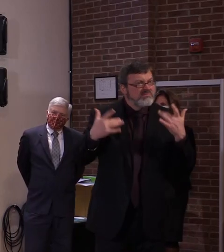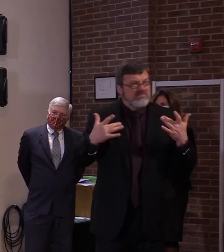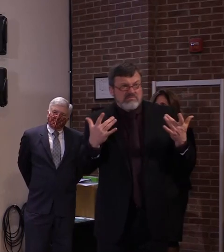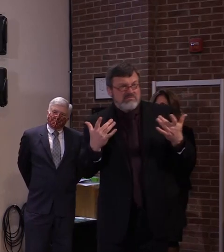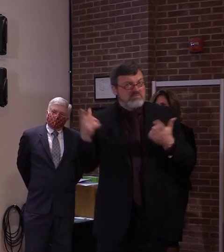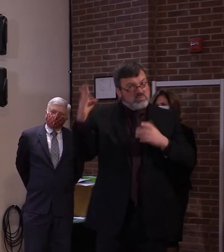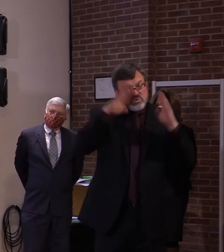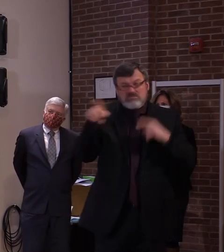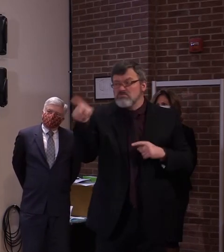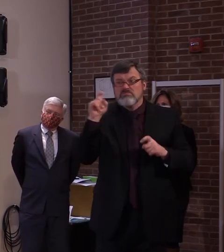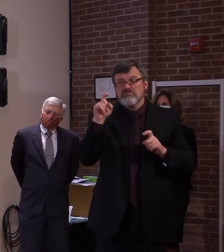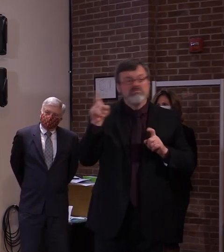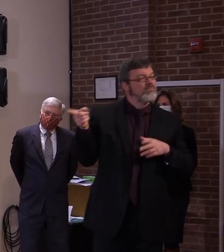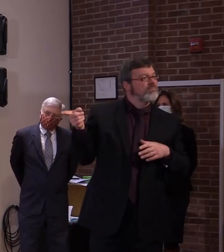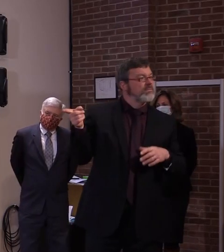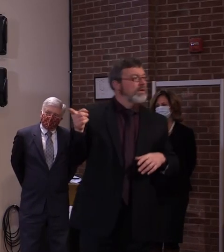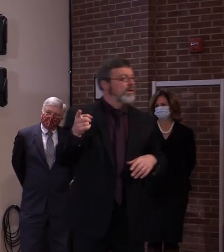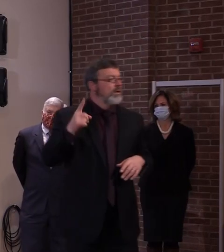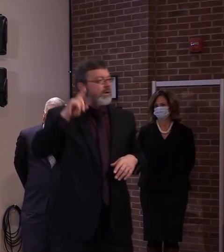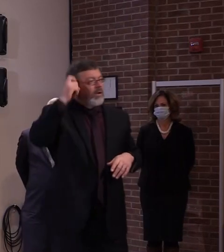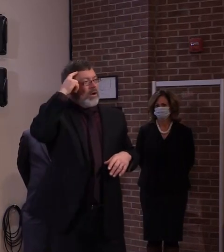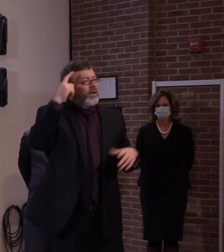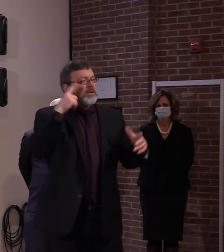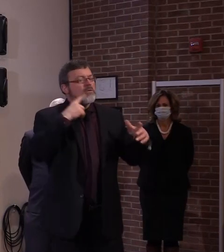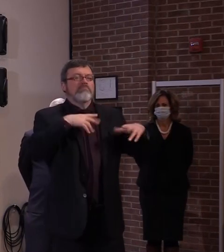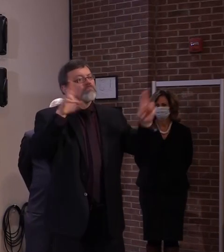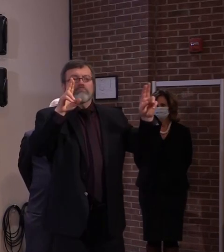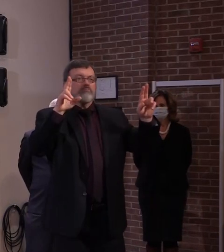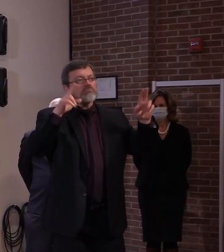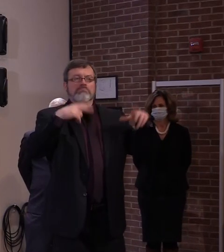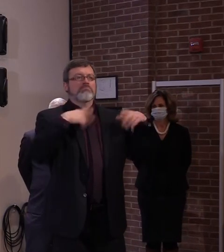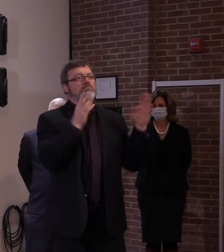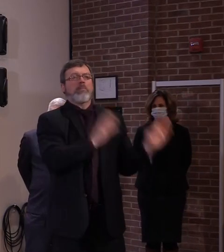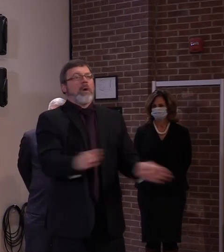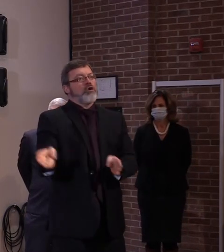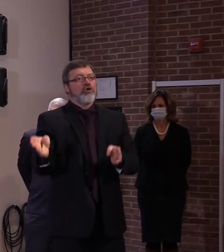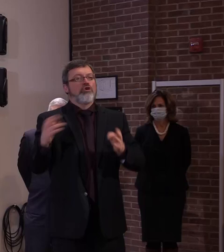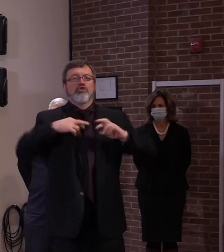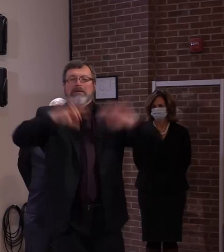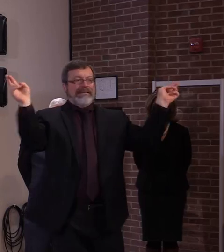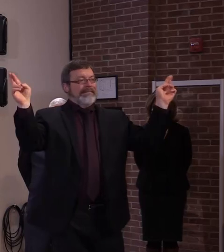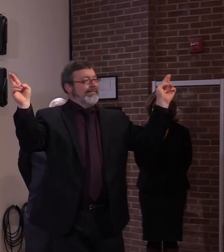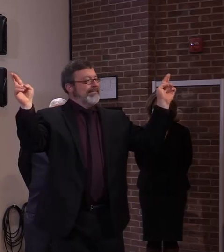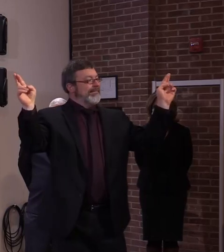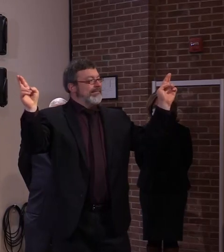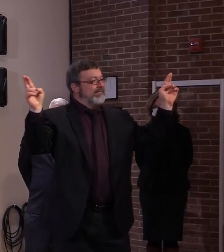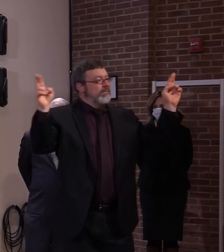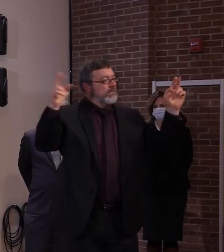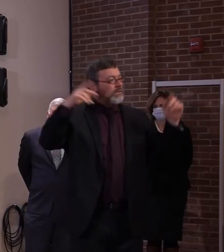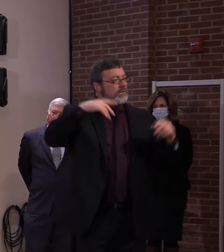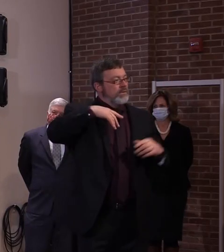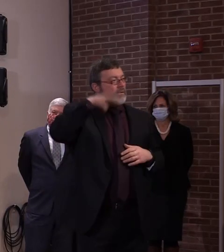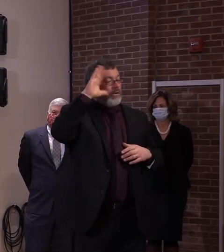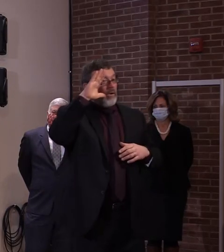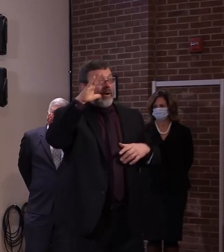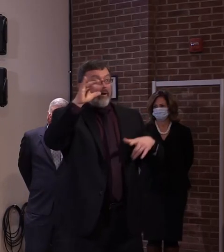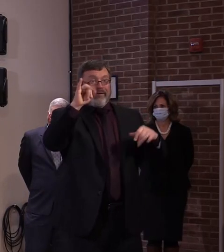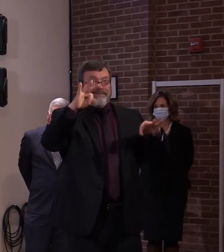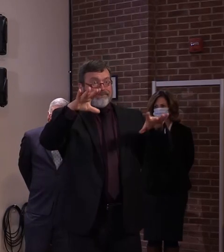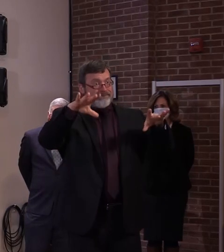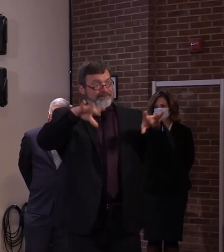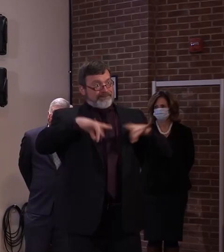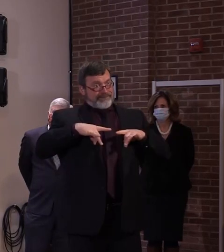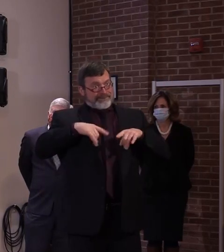storm is, because if it's a mild snowstorm, so to speak, it won't, and it's